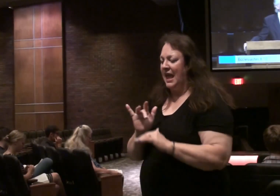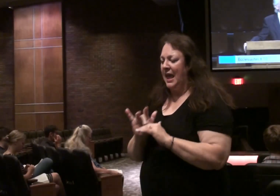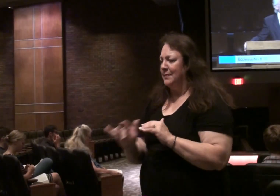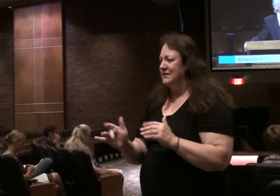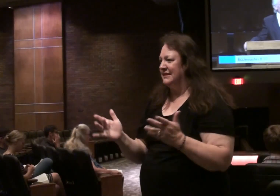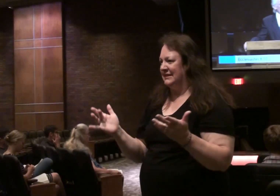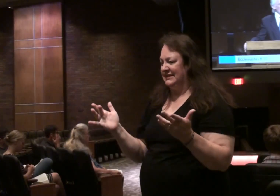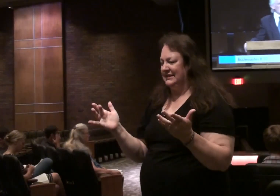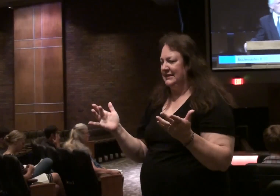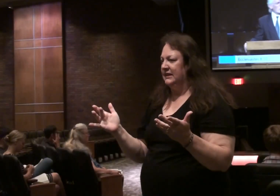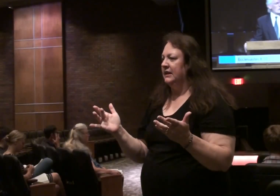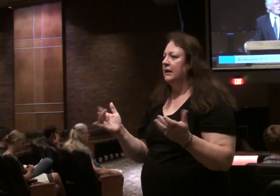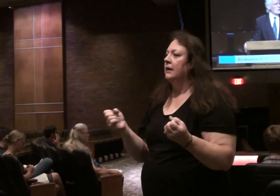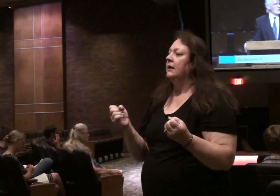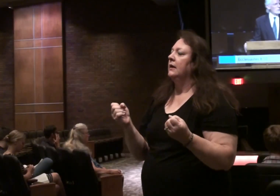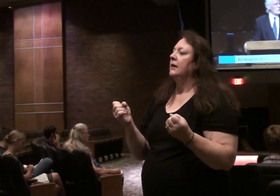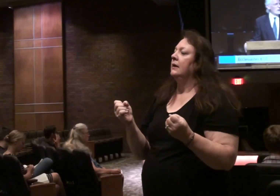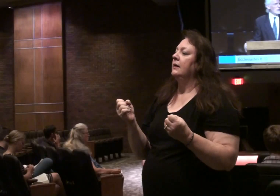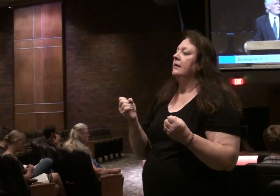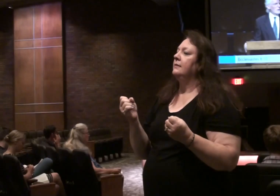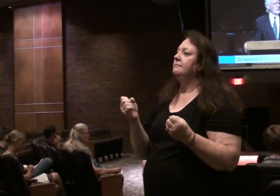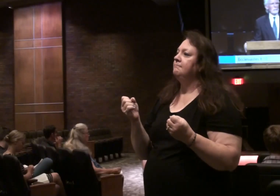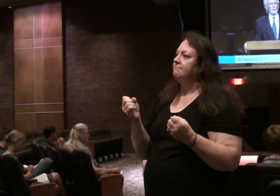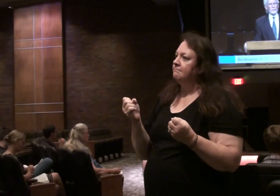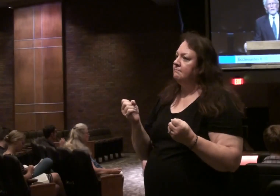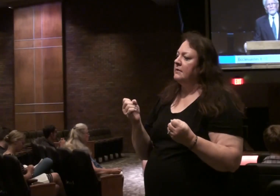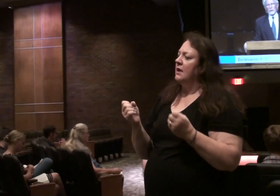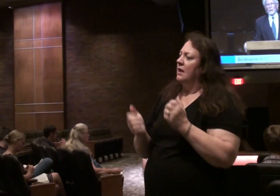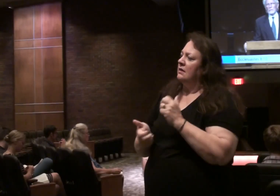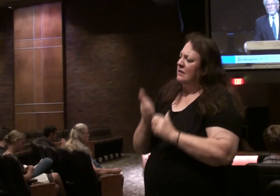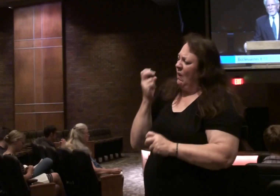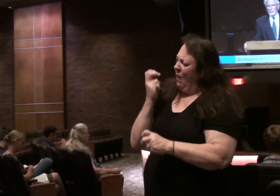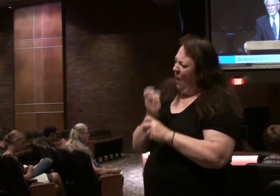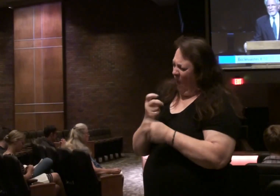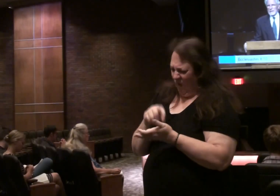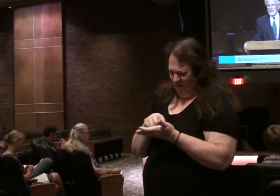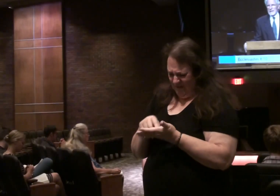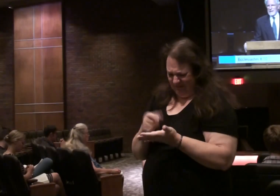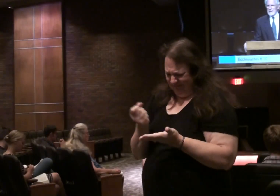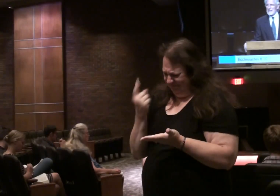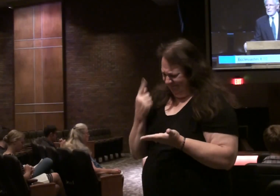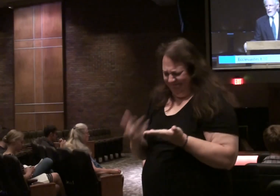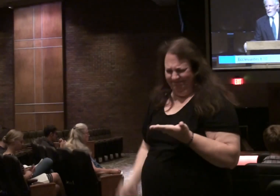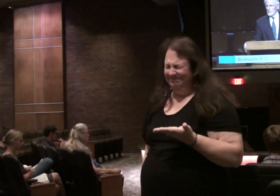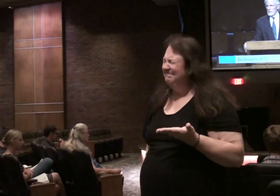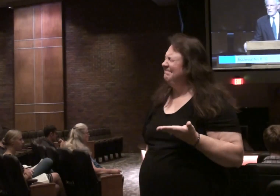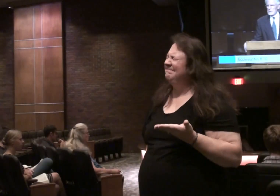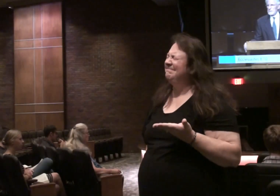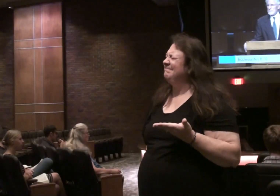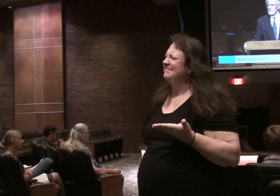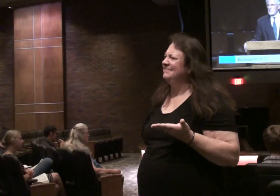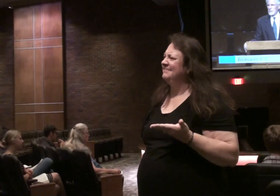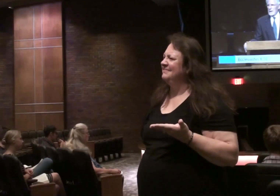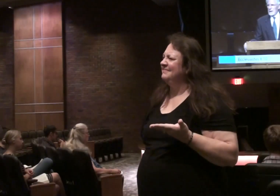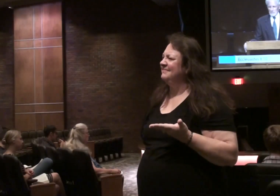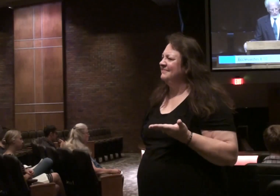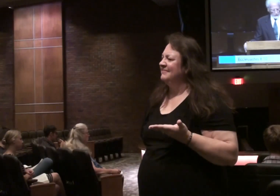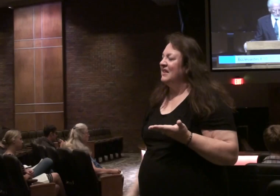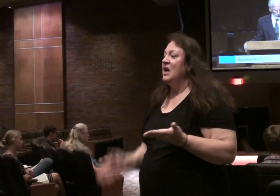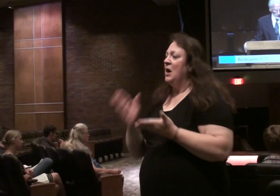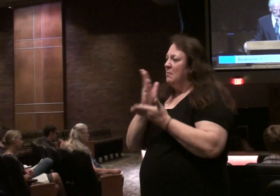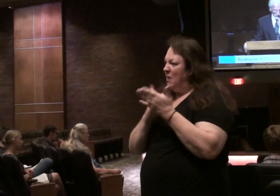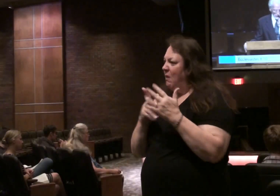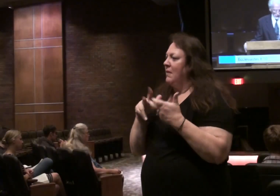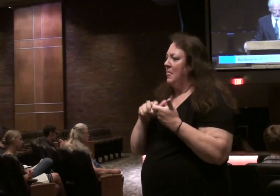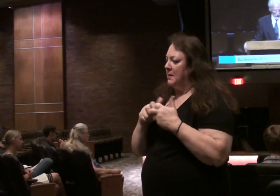number of commentators remark that this is maybe the most difficult verse in Ecclesiastes. And part